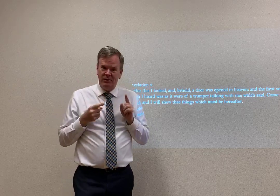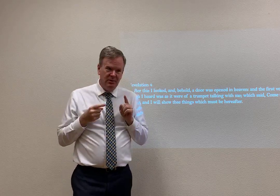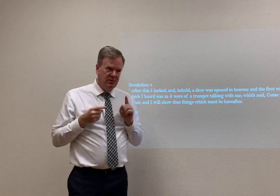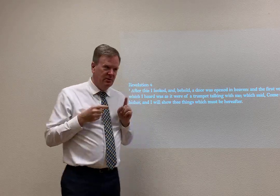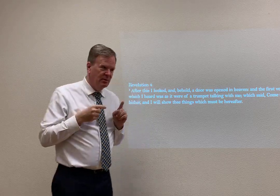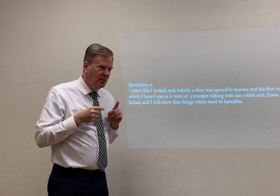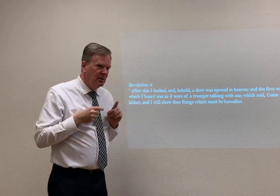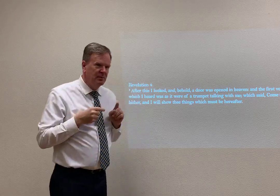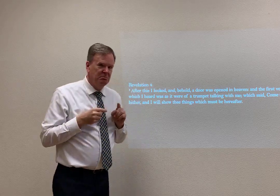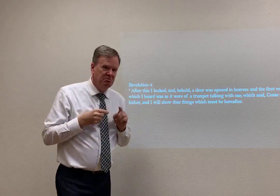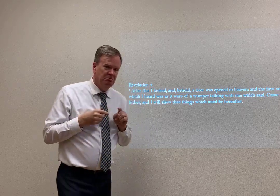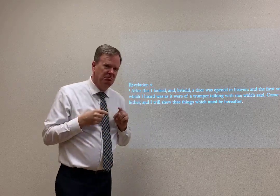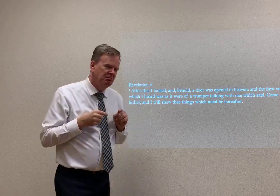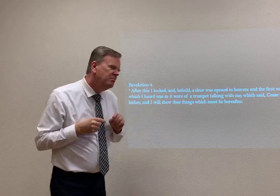As soon as we get that revelation.